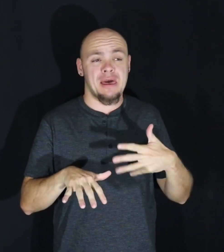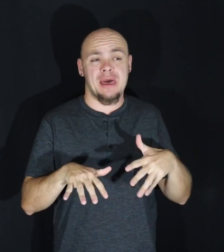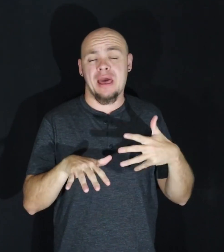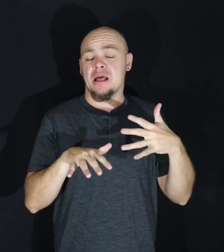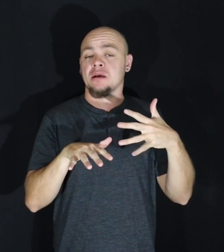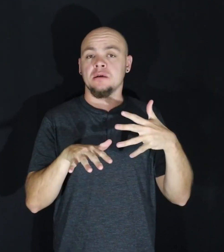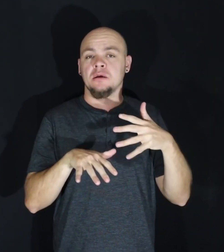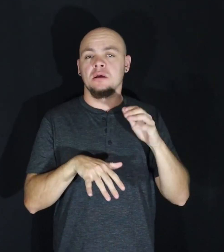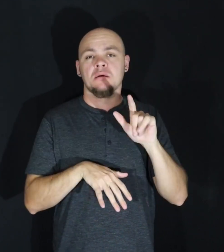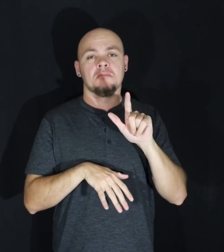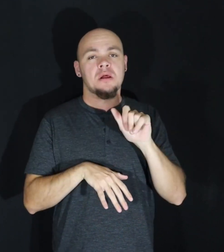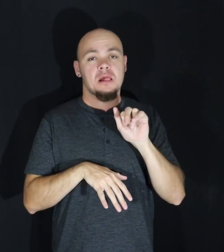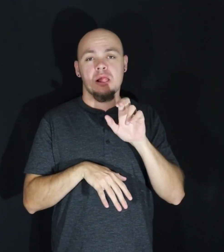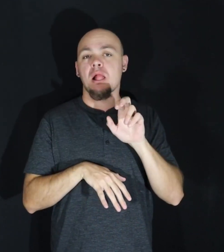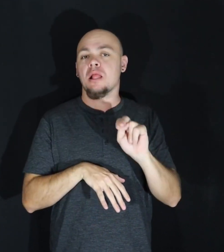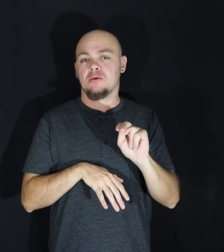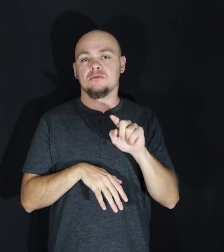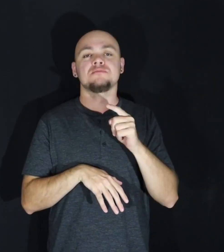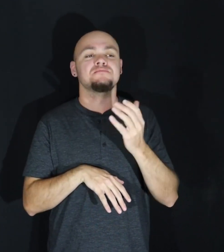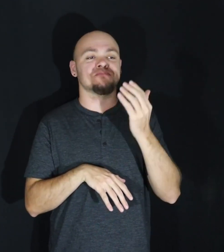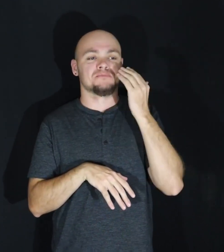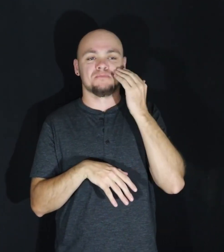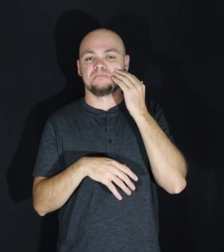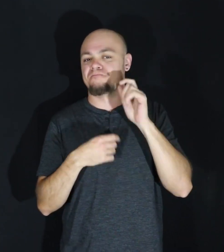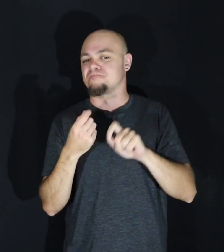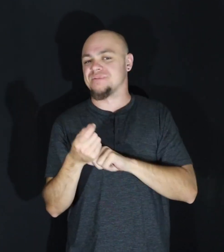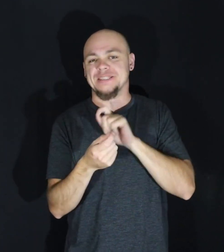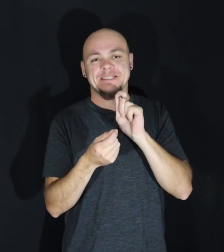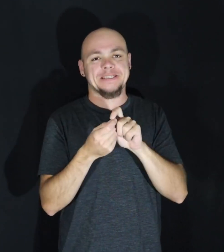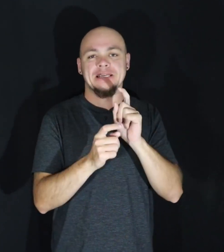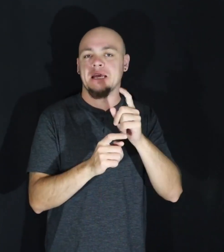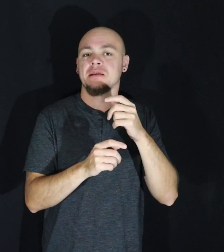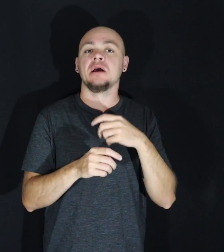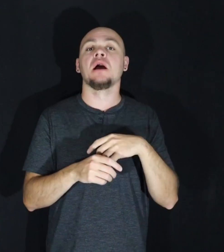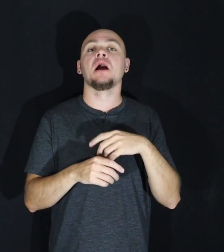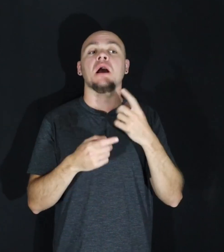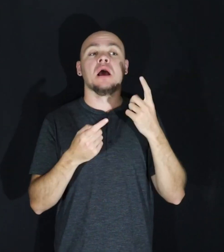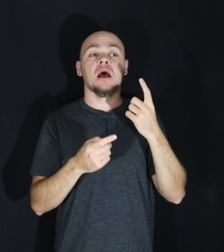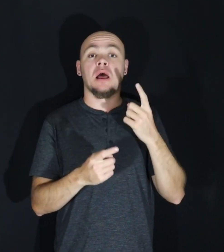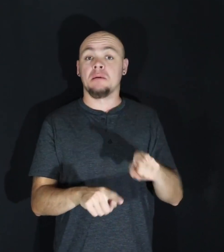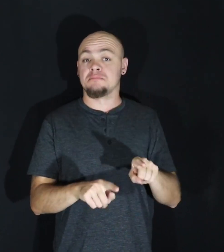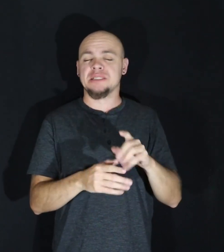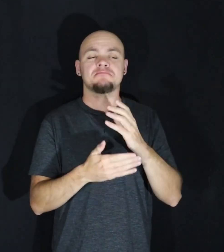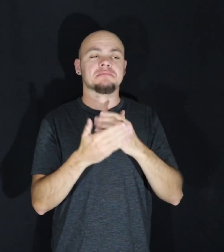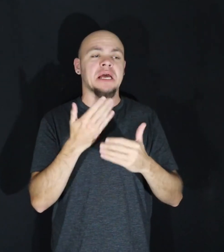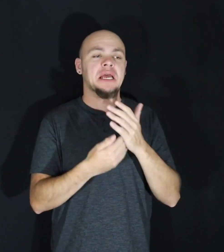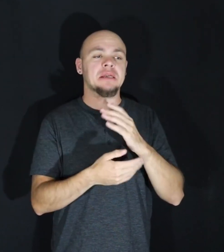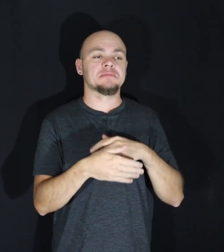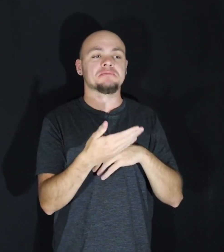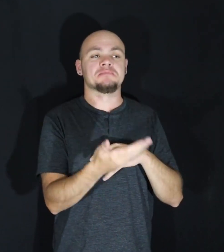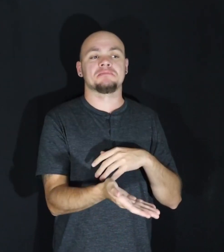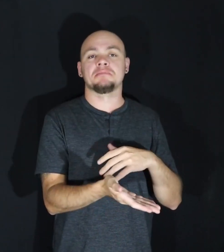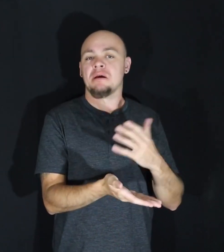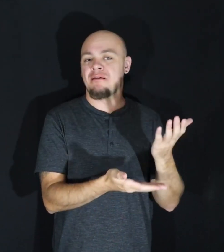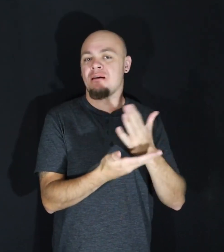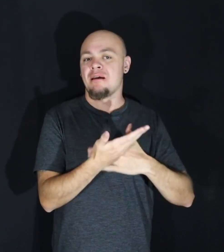But Lauren knew exactly what he needed. So she reached out her hand, and she held